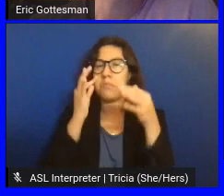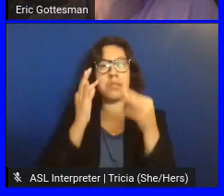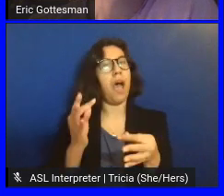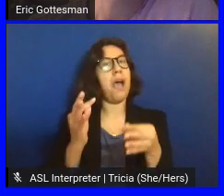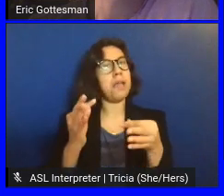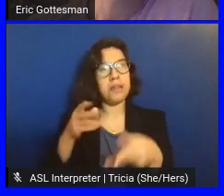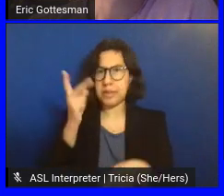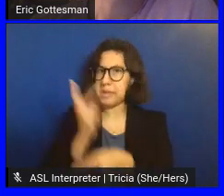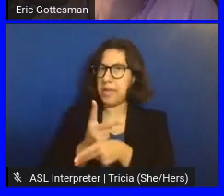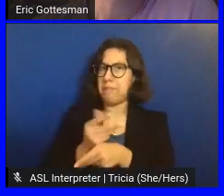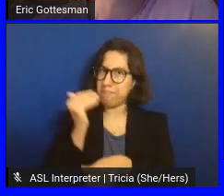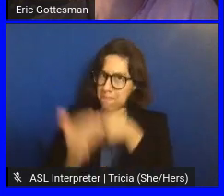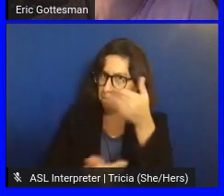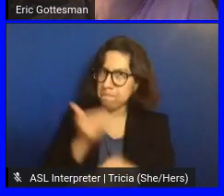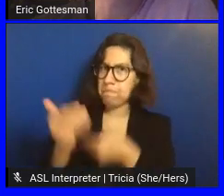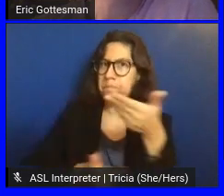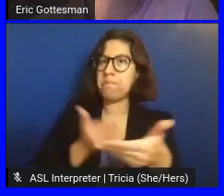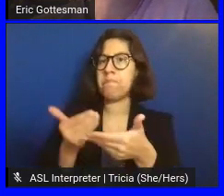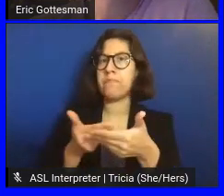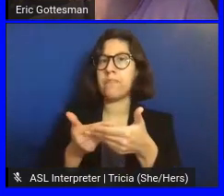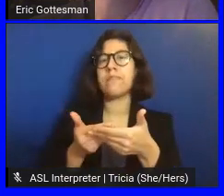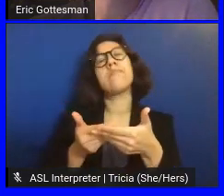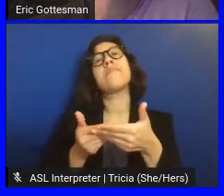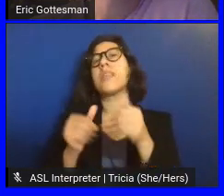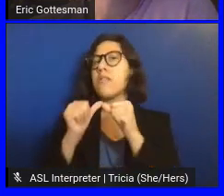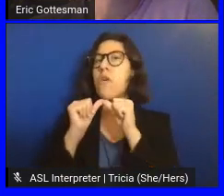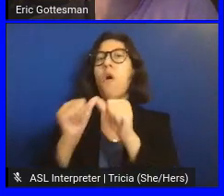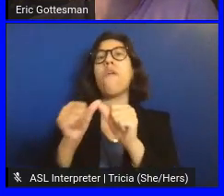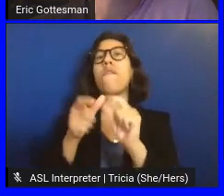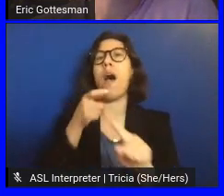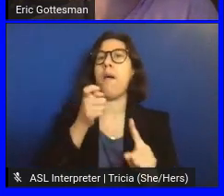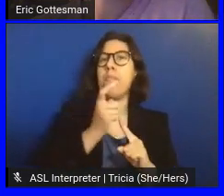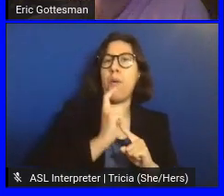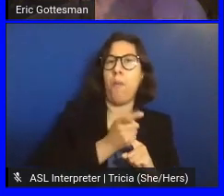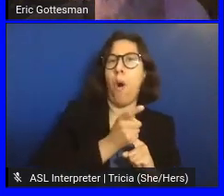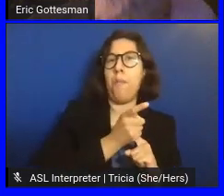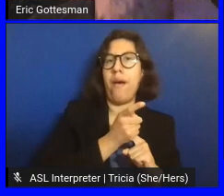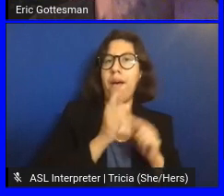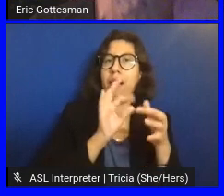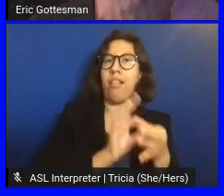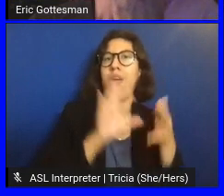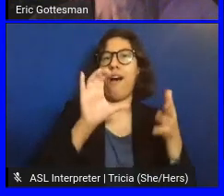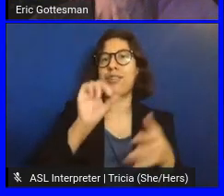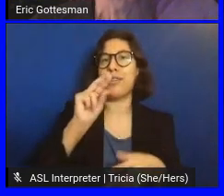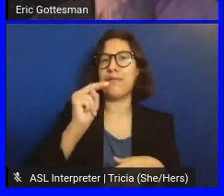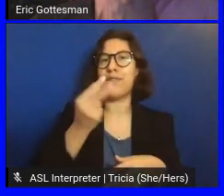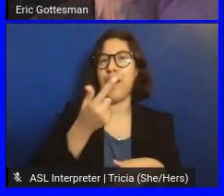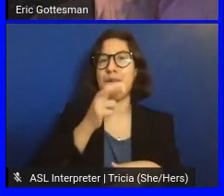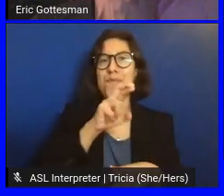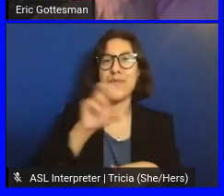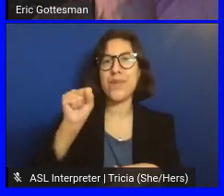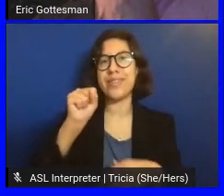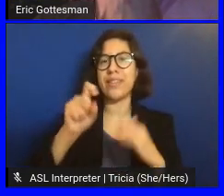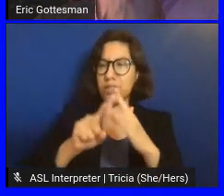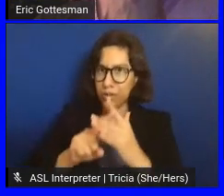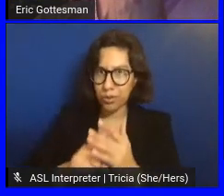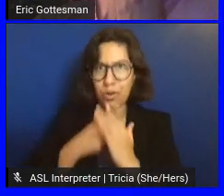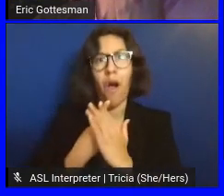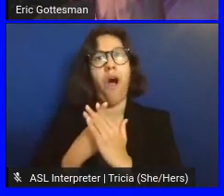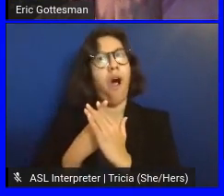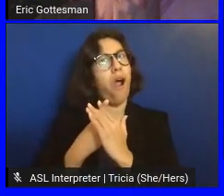to keep it going, to go from the moment of the launch at the Congress to finally pressing play in real